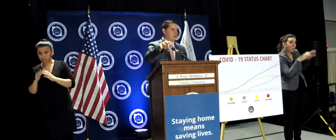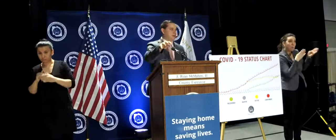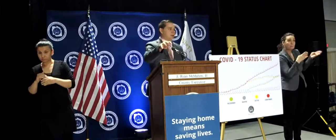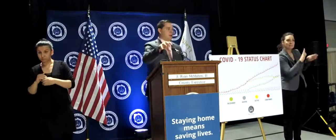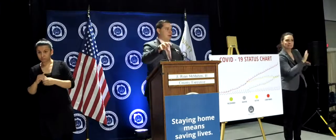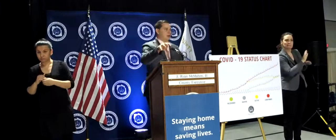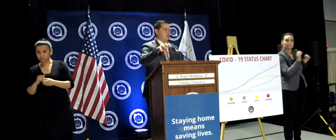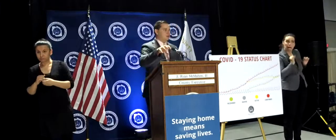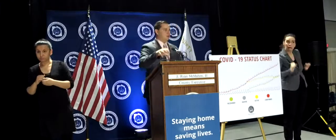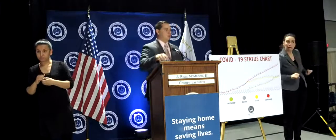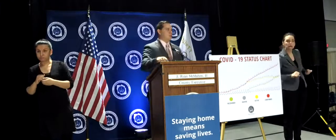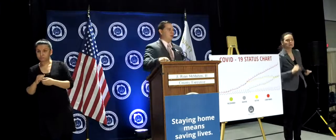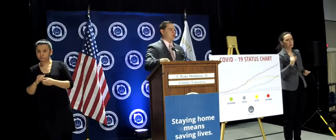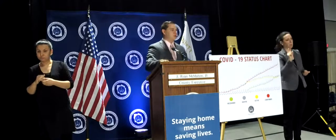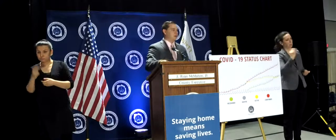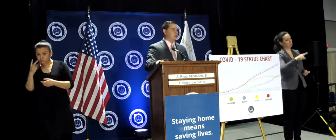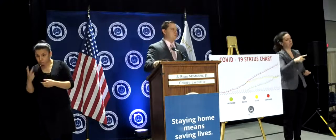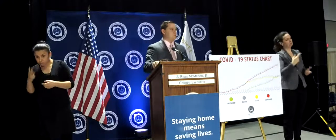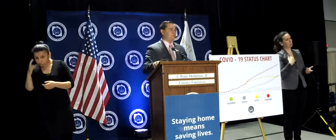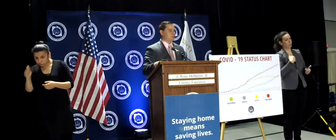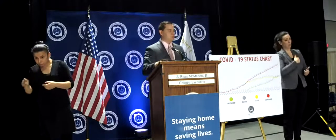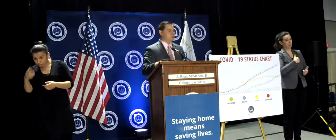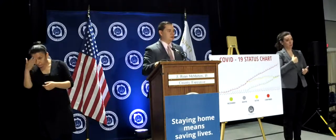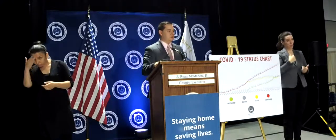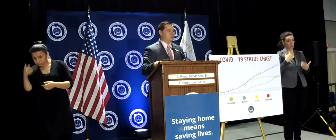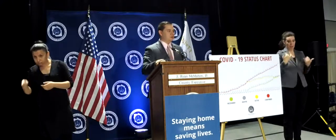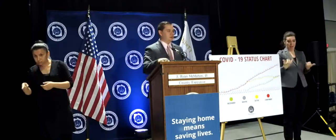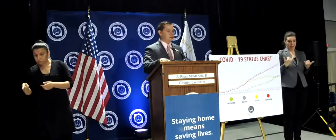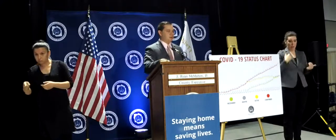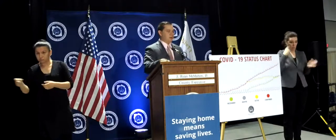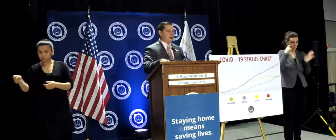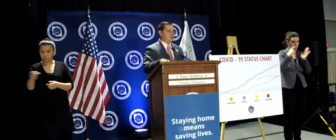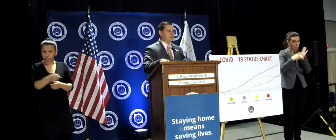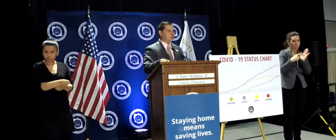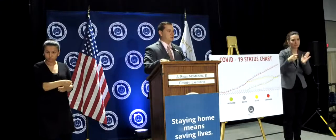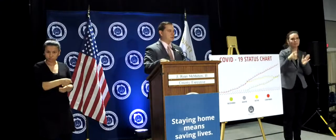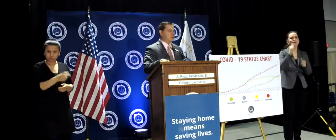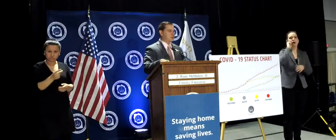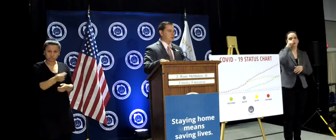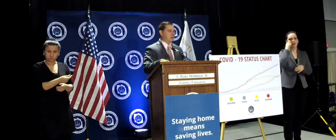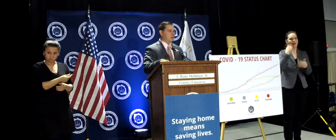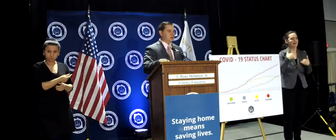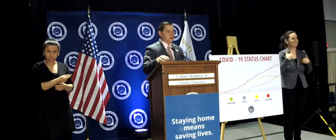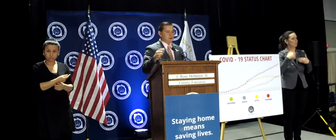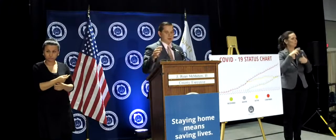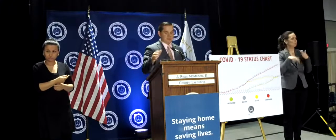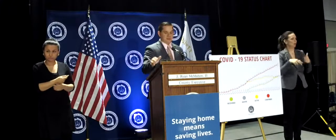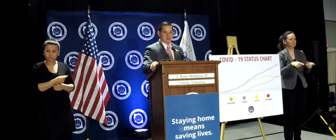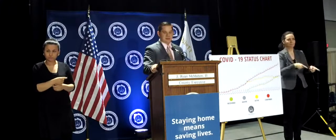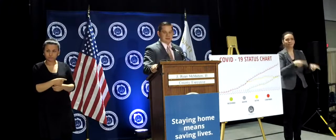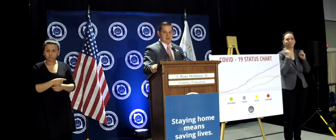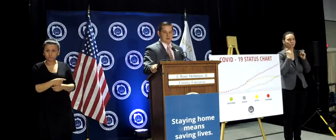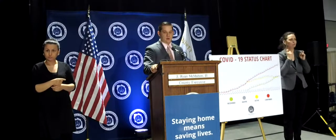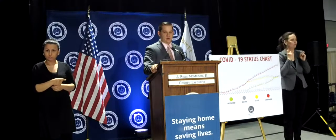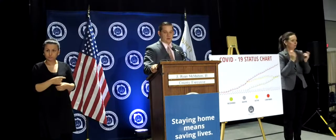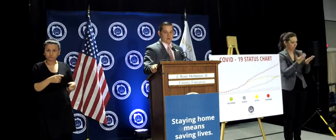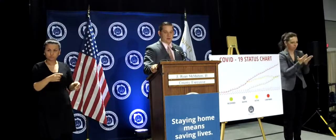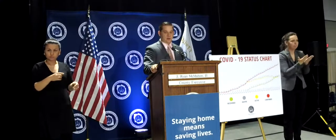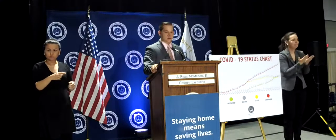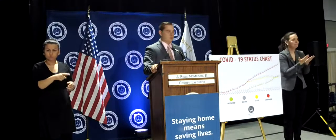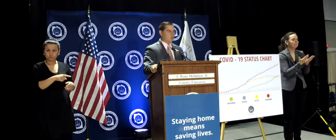testing, and we isolate it, we investigate it, and we box it in and quarantine it again. And I think that's